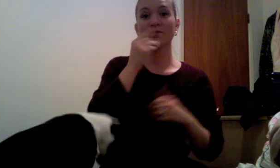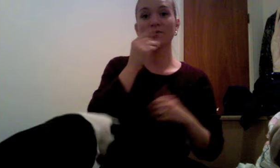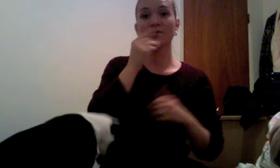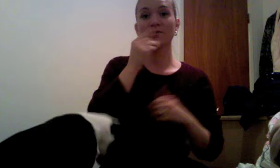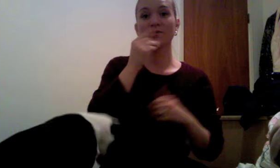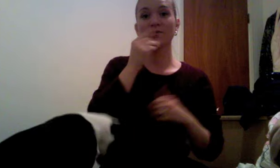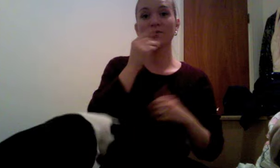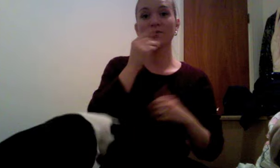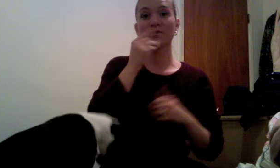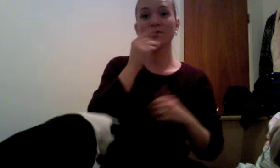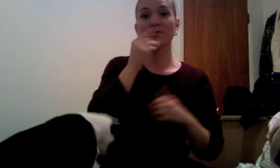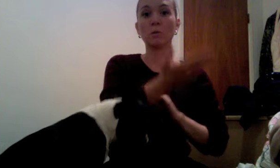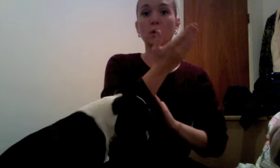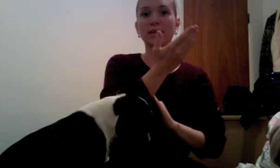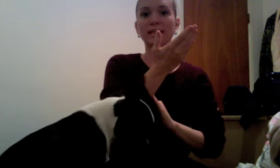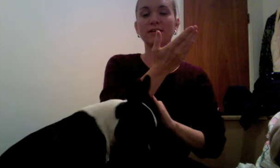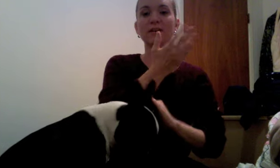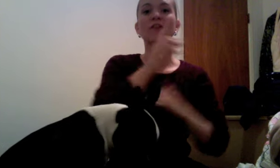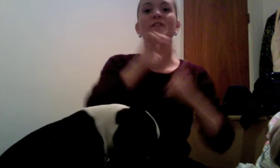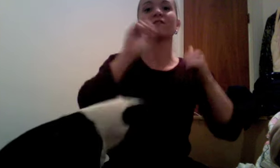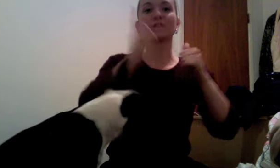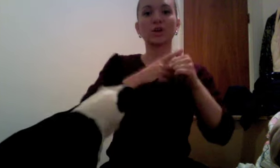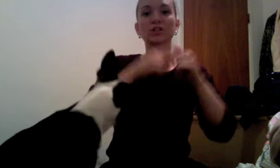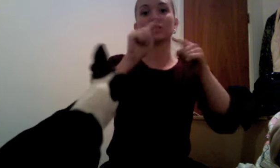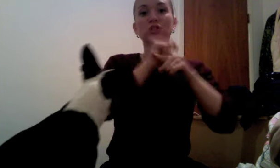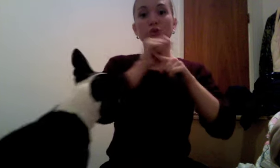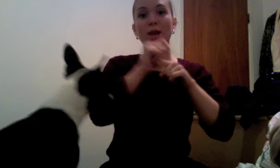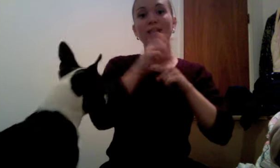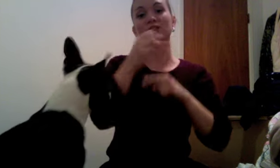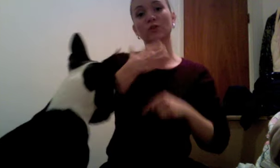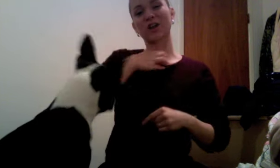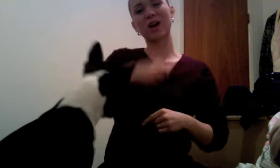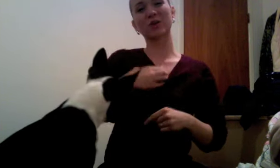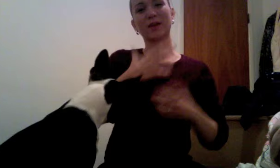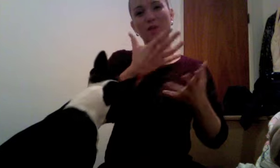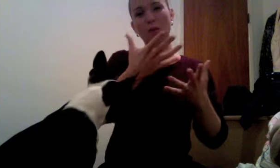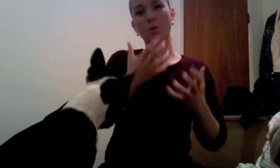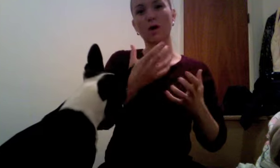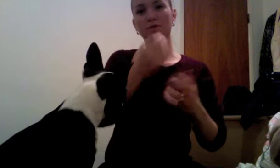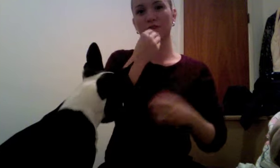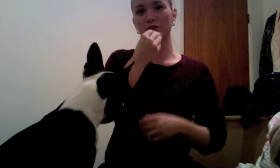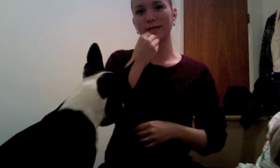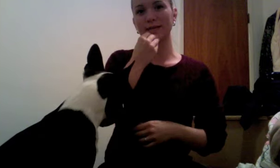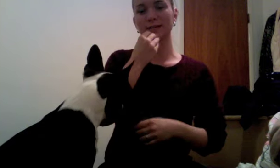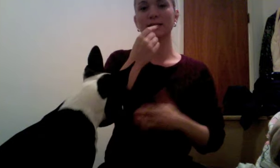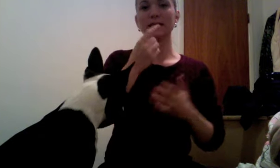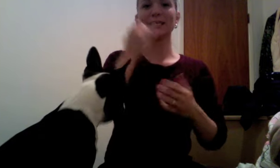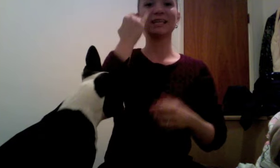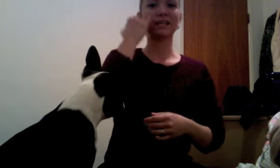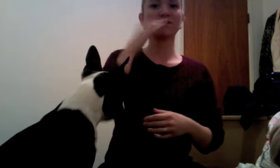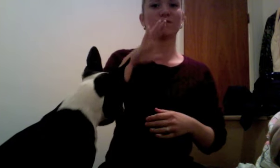them first thing in the morning. First, train. So they're hungry and they want the treat. If